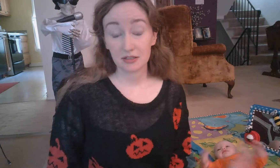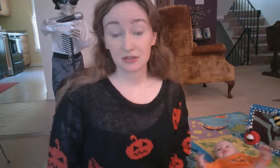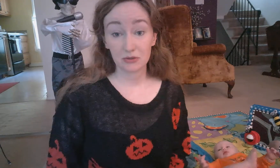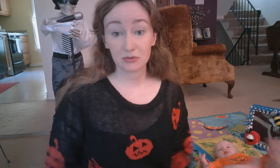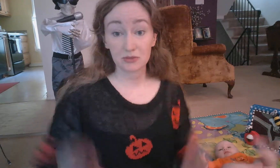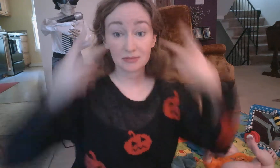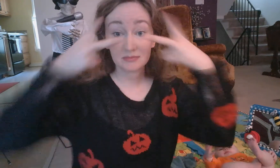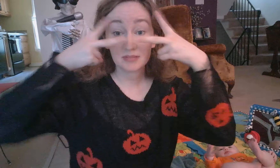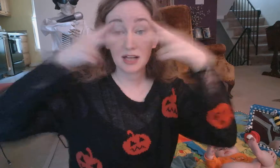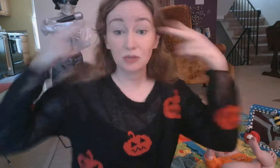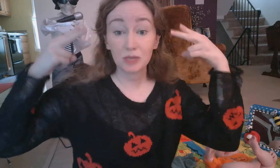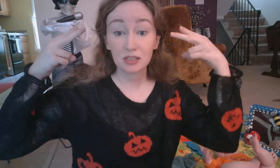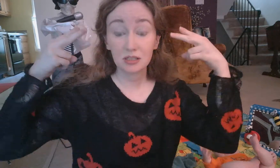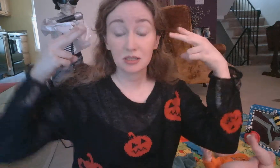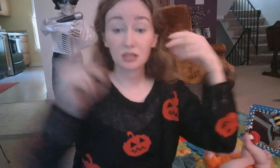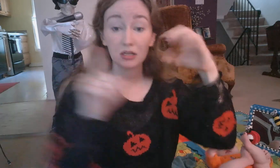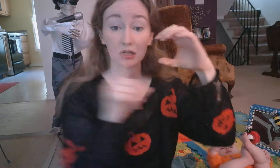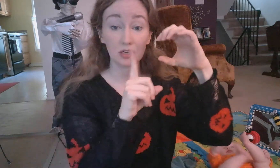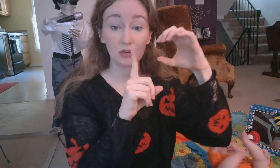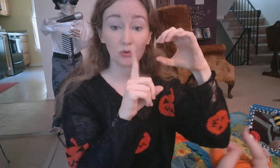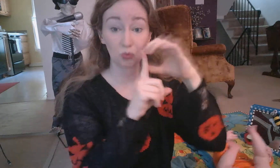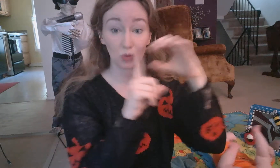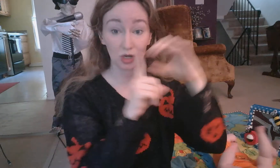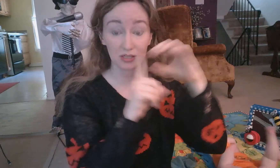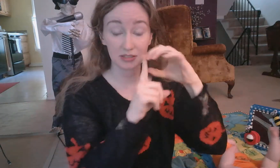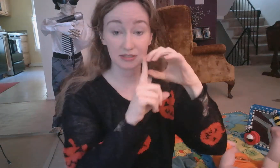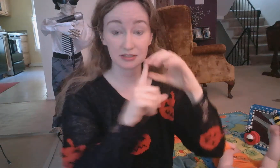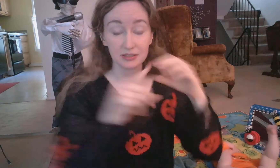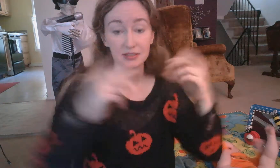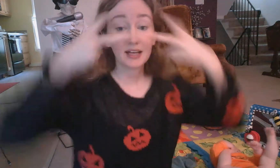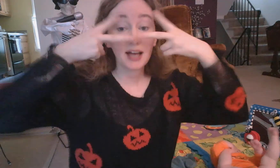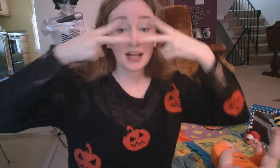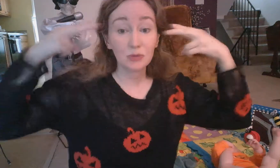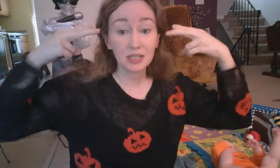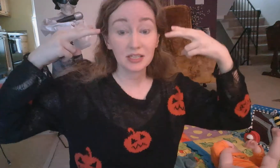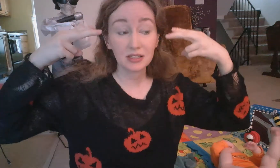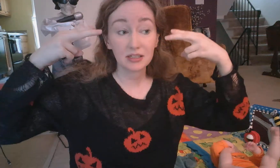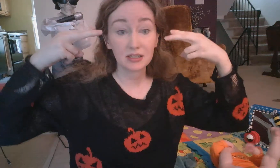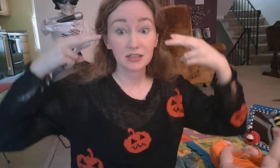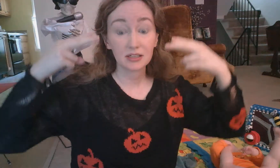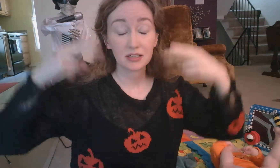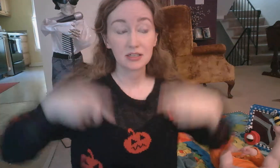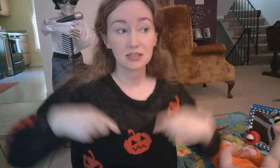so those are some Halloween words, Halloween